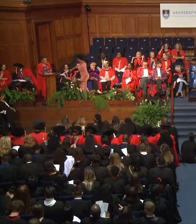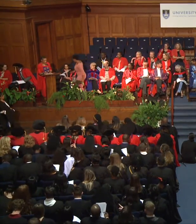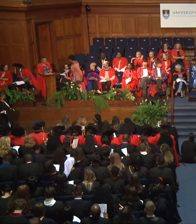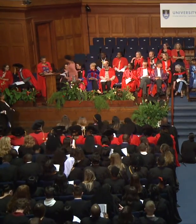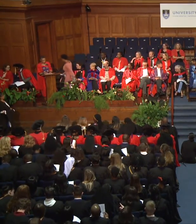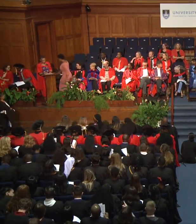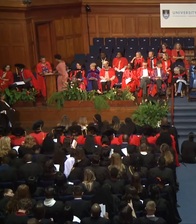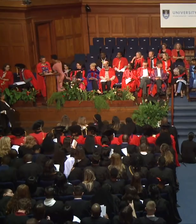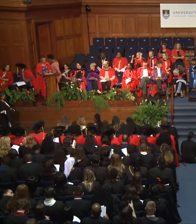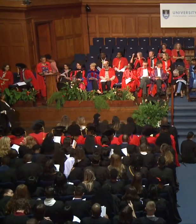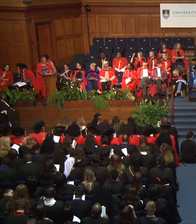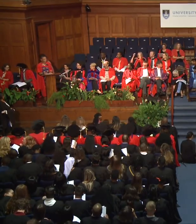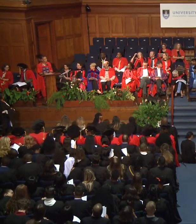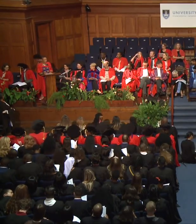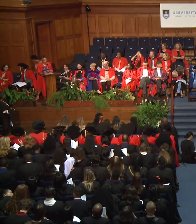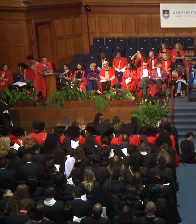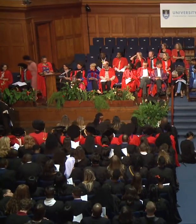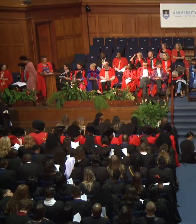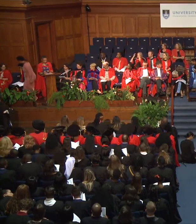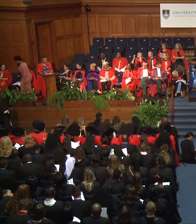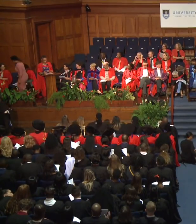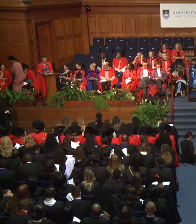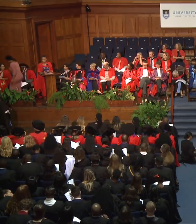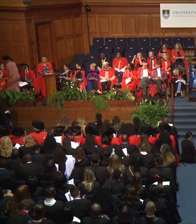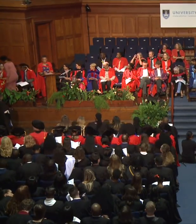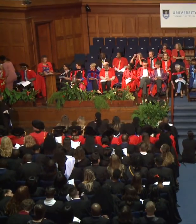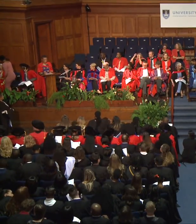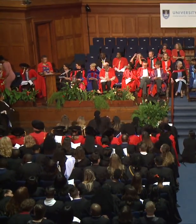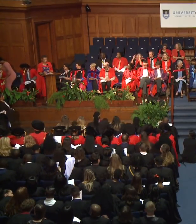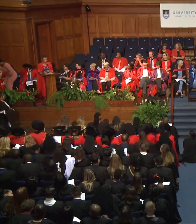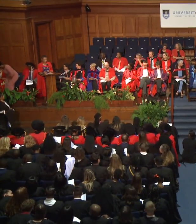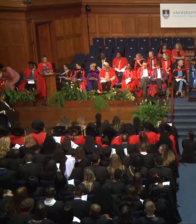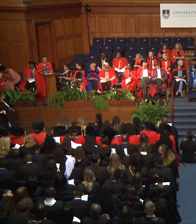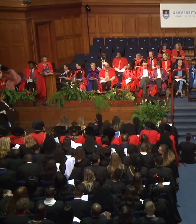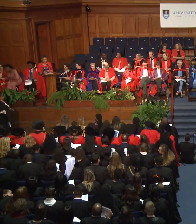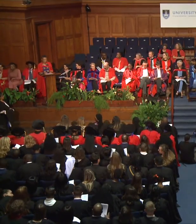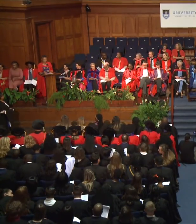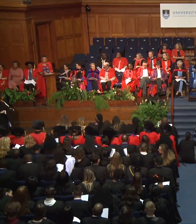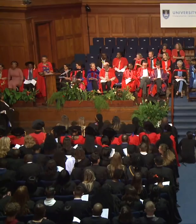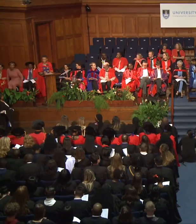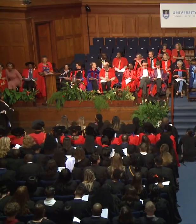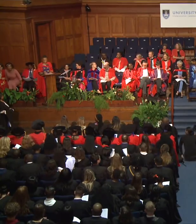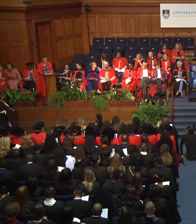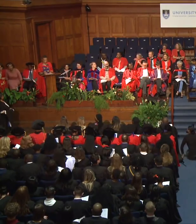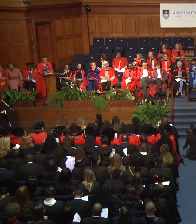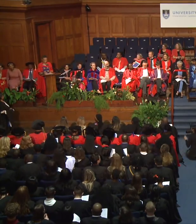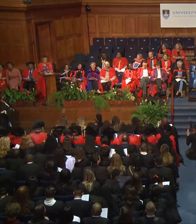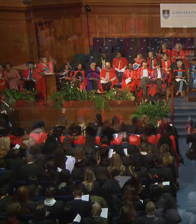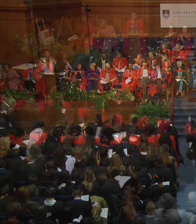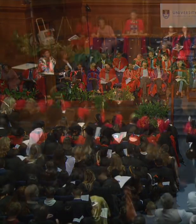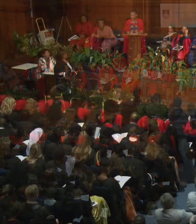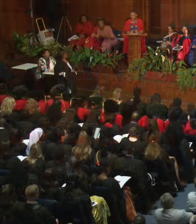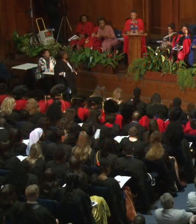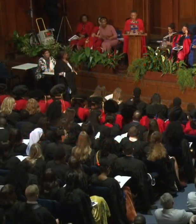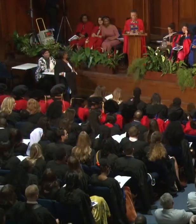Vice Chancellor, I have the honor to present to you for the Advanced Certificate in Education in